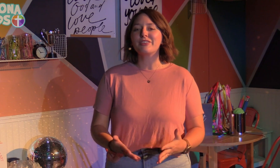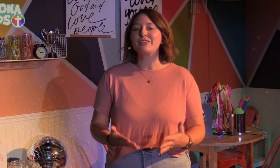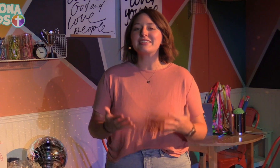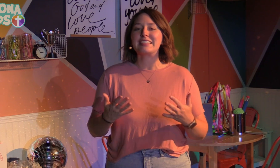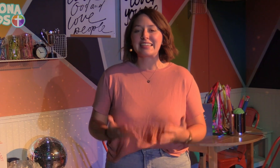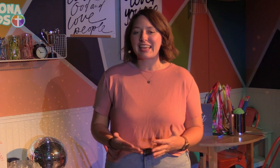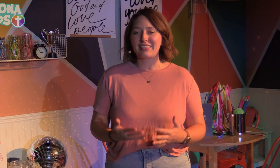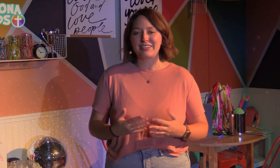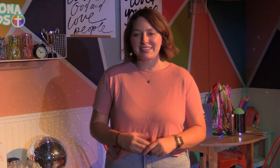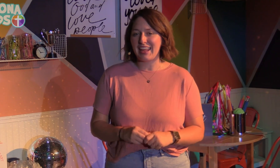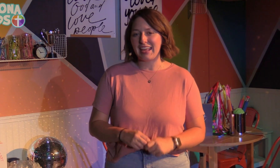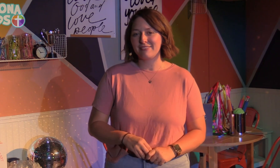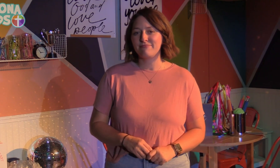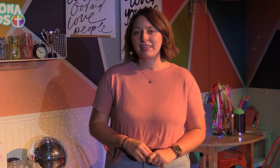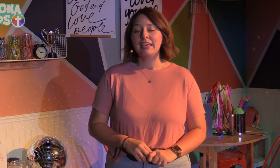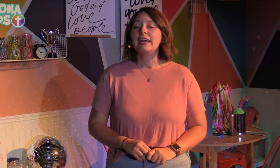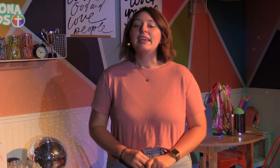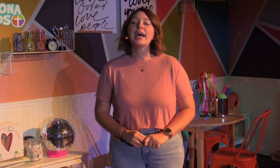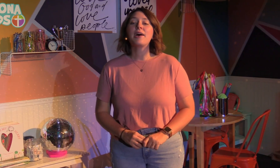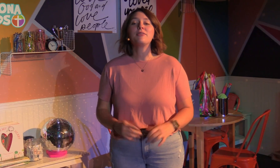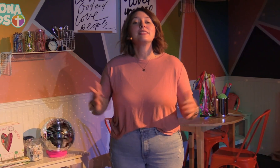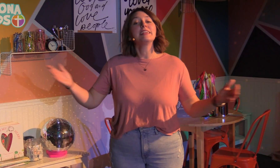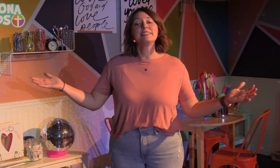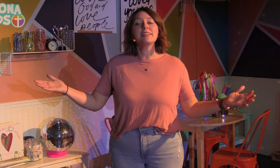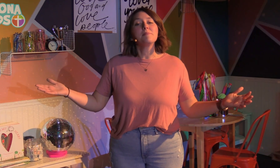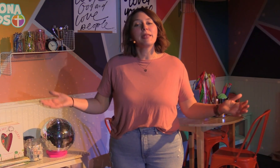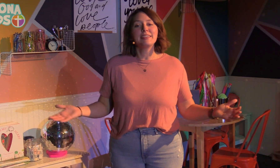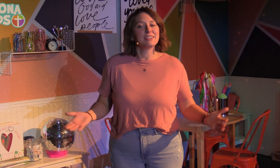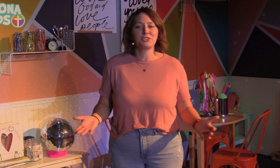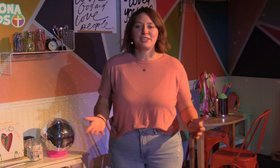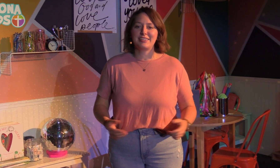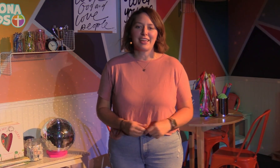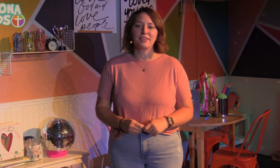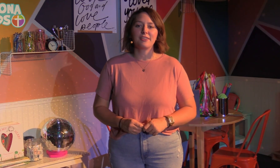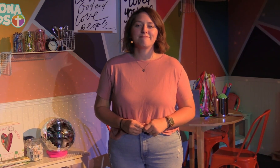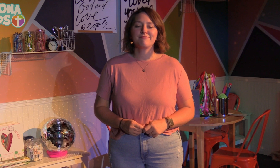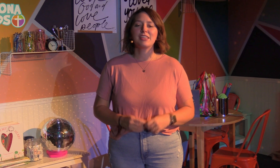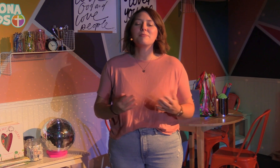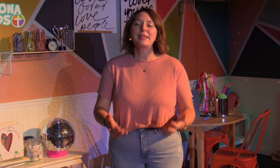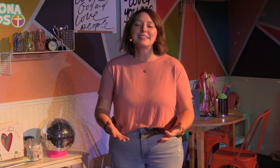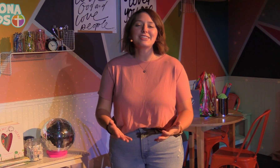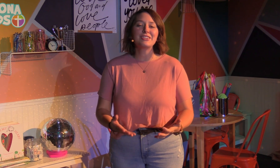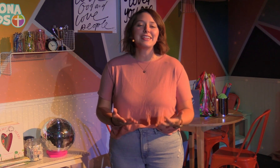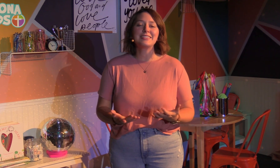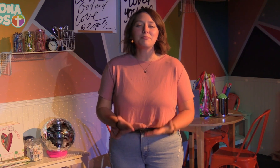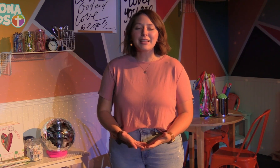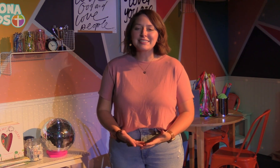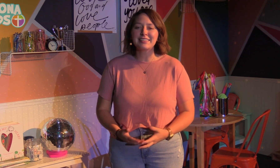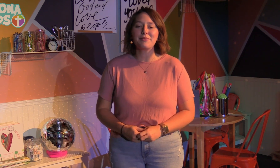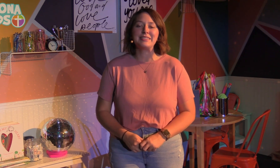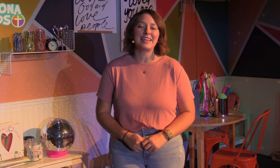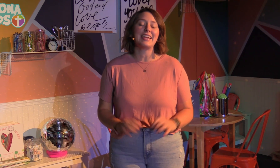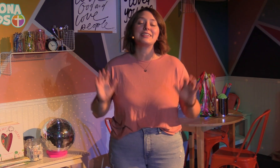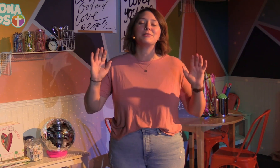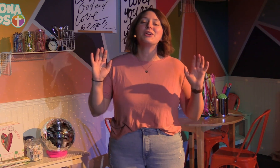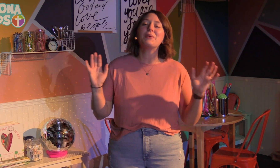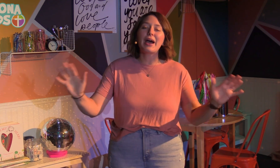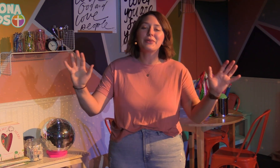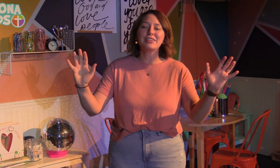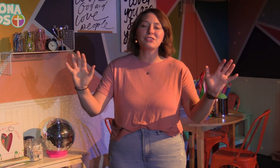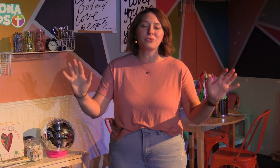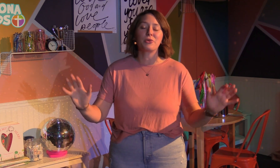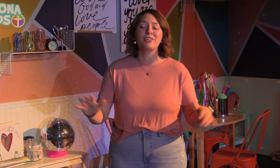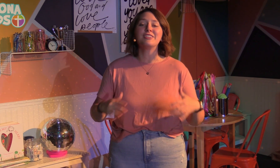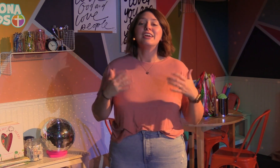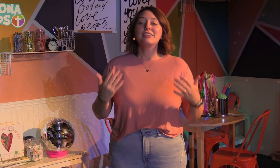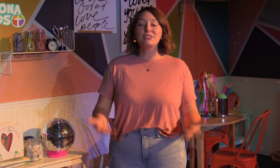what we learned together today. Now, let's say the benediction together. The benediction is a blessing that we say as we go